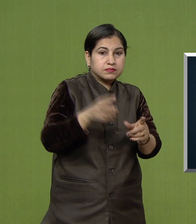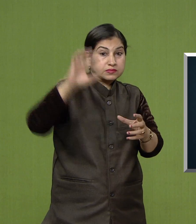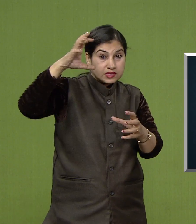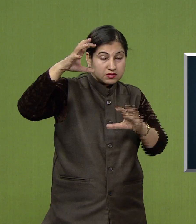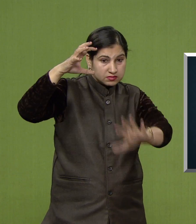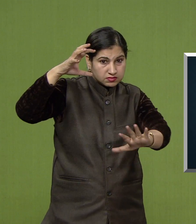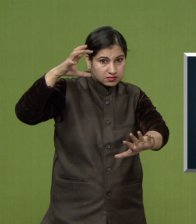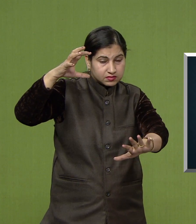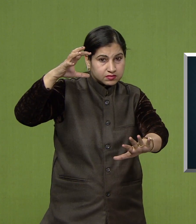the stain.